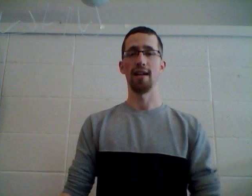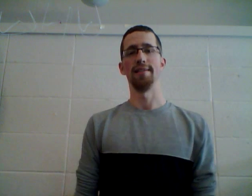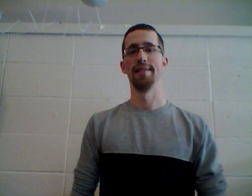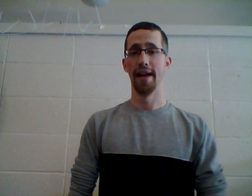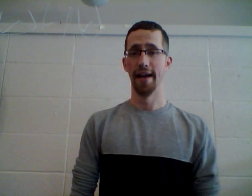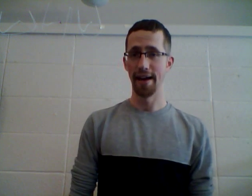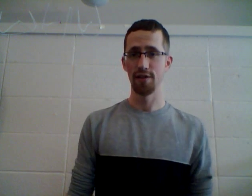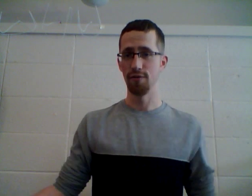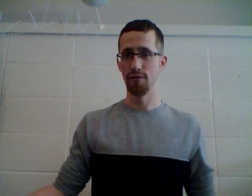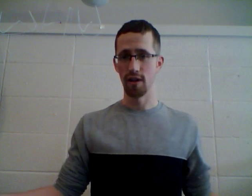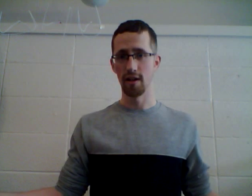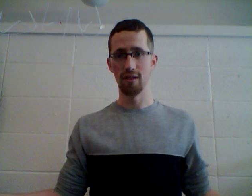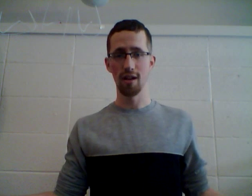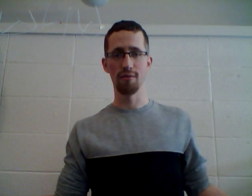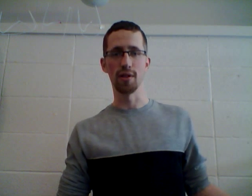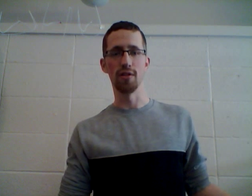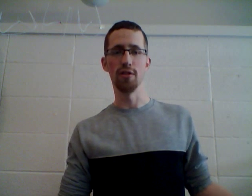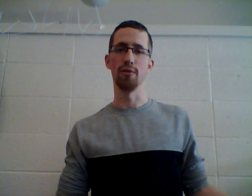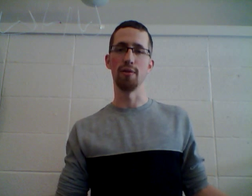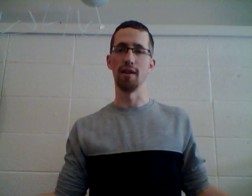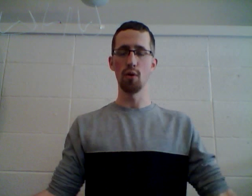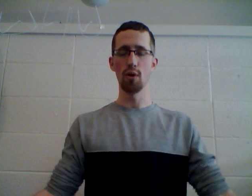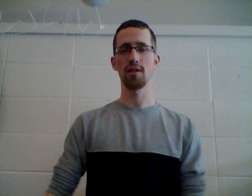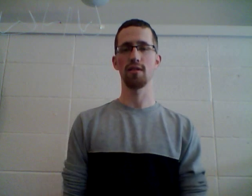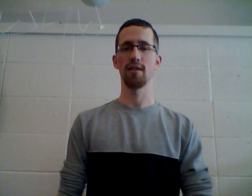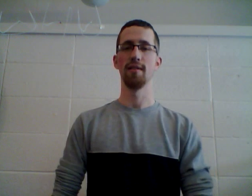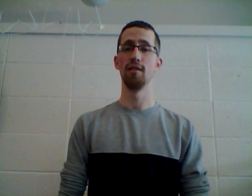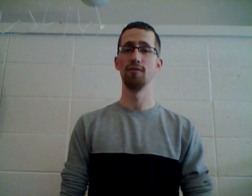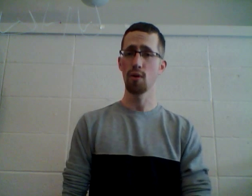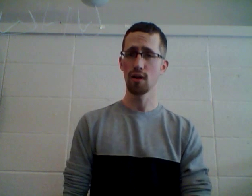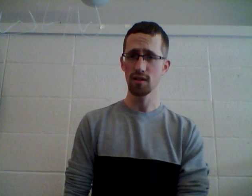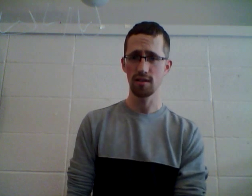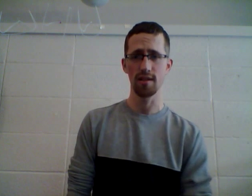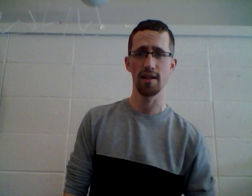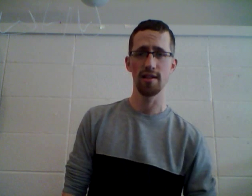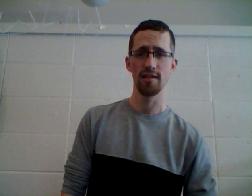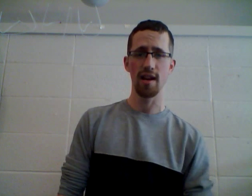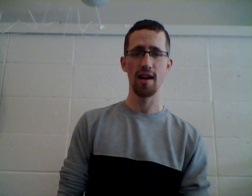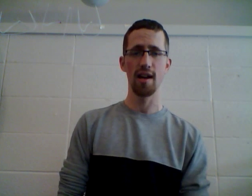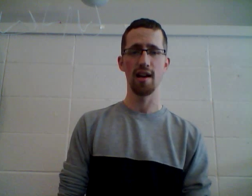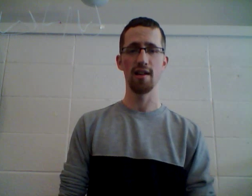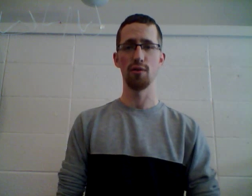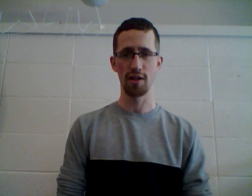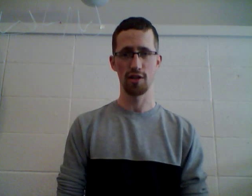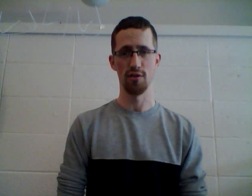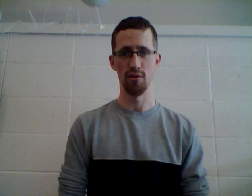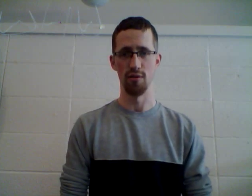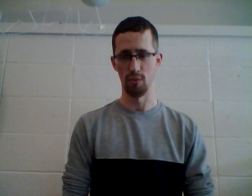Okay, after you fall out of love, what you do, you get divorced. Divorce is a directional